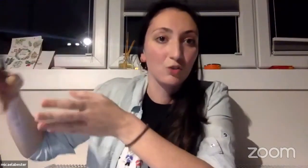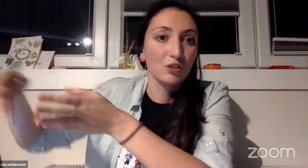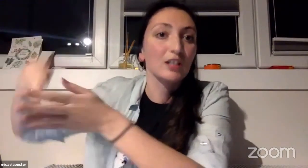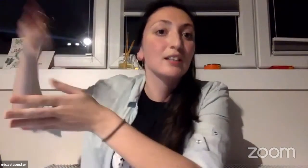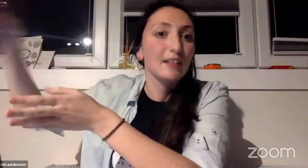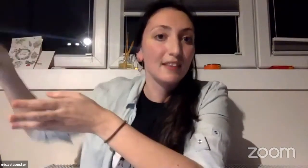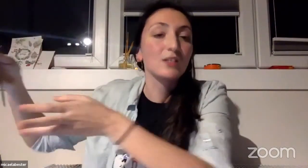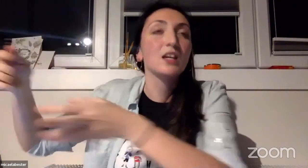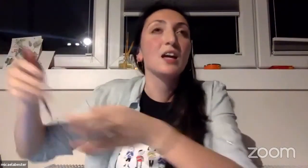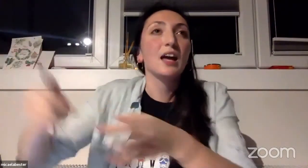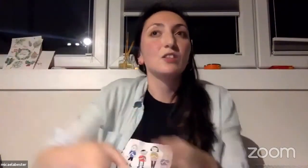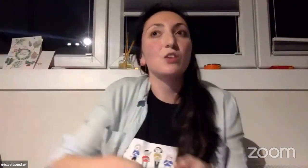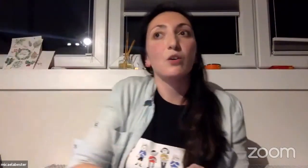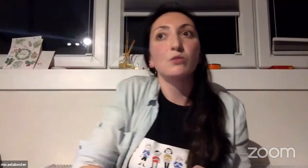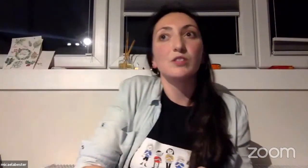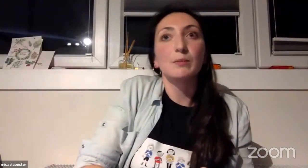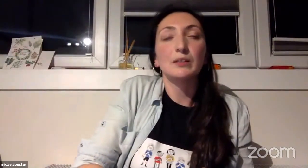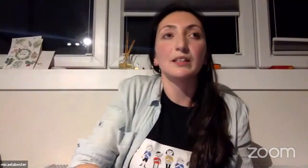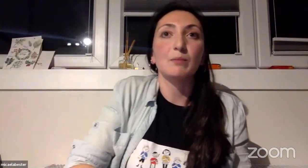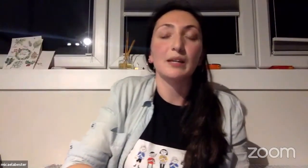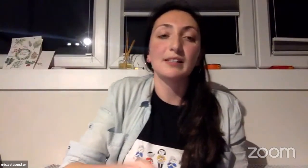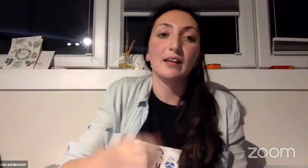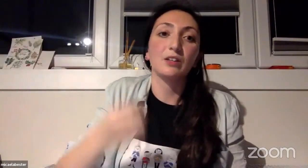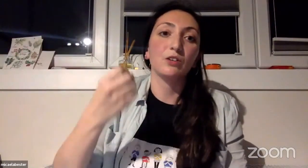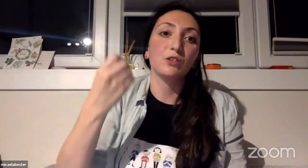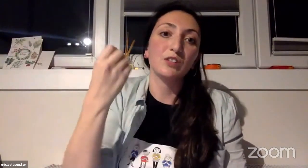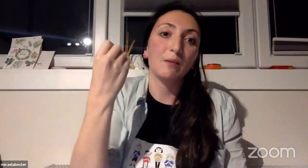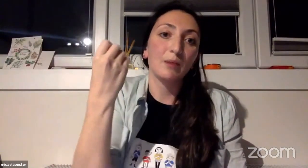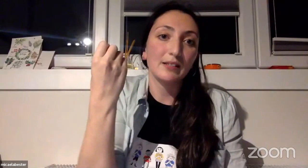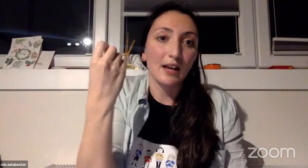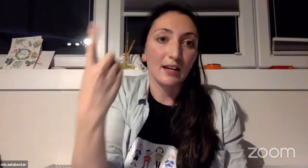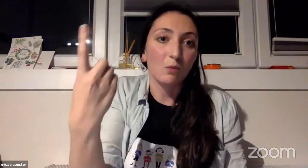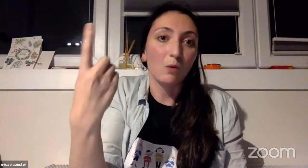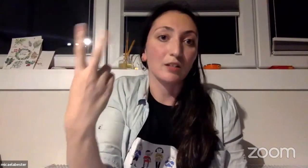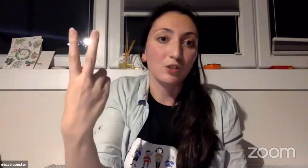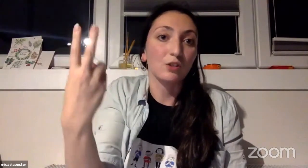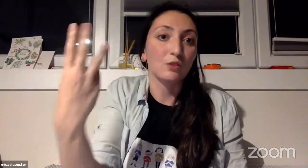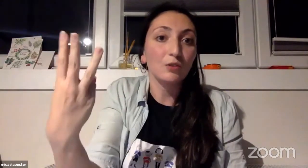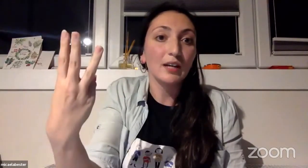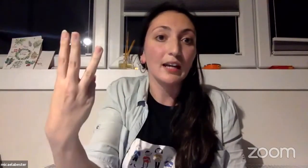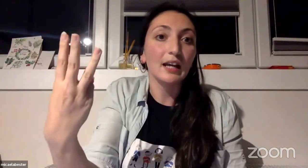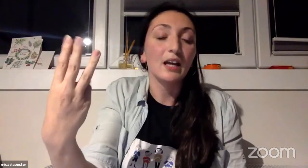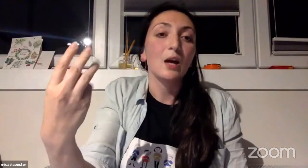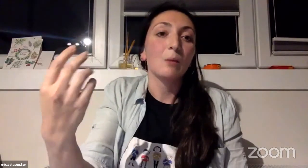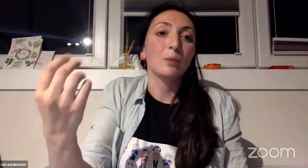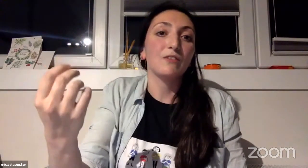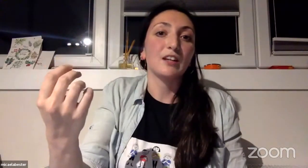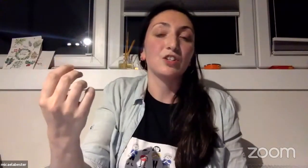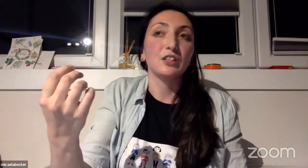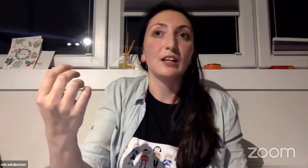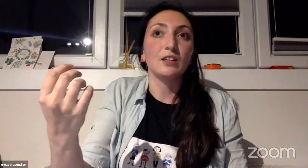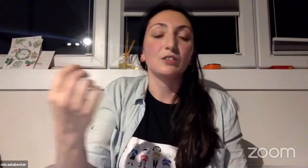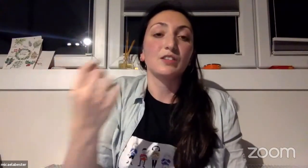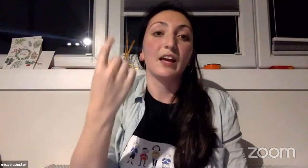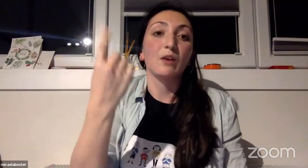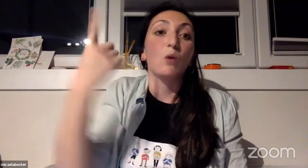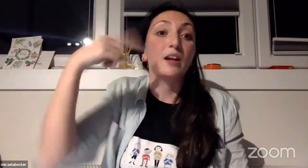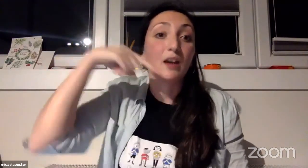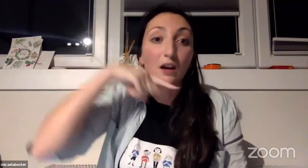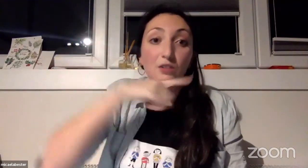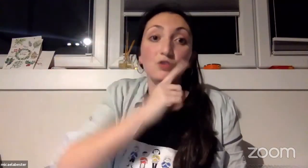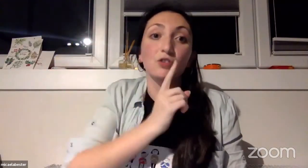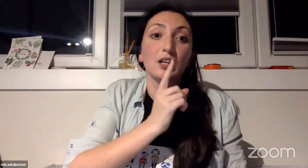that, 100 and then 1,000. And so similarly in BSL, you start by signing 1, 2, 3, but eventually you'll